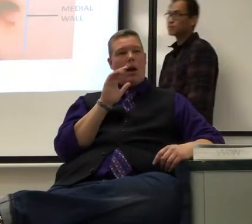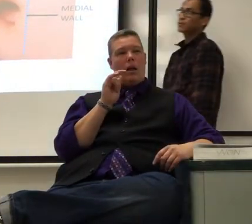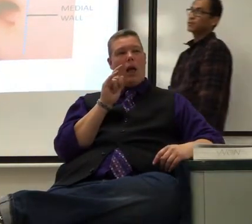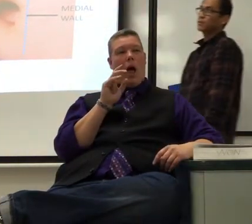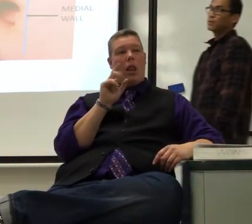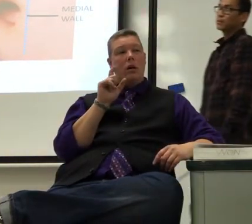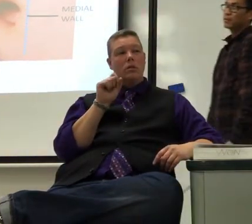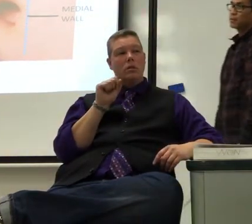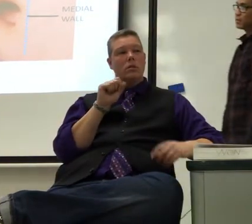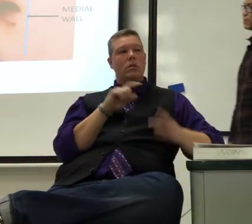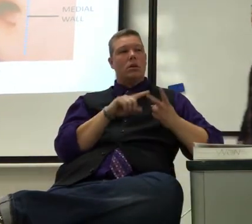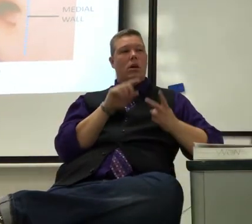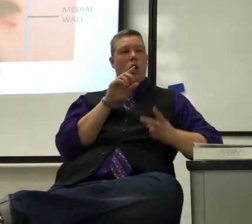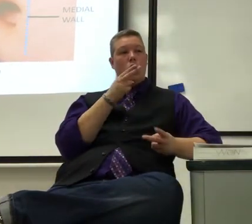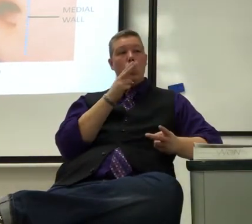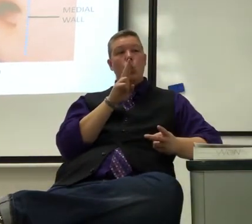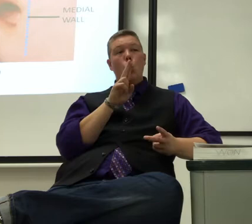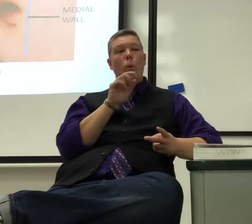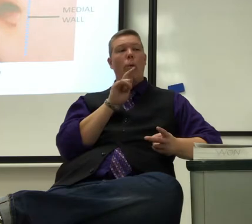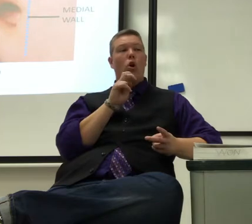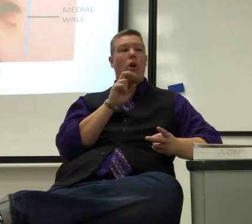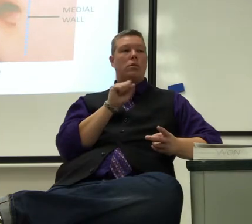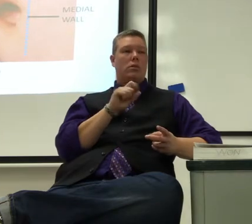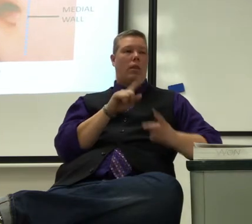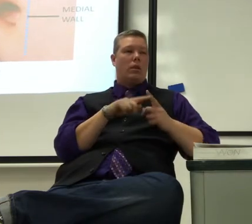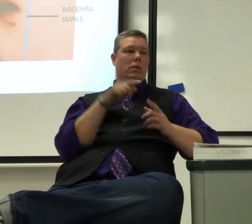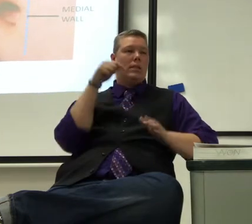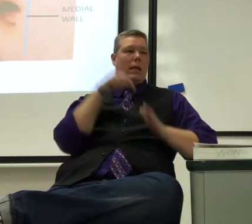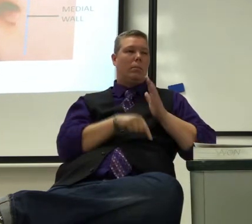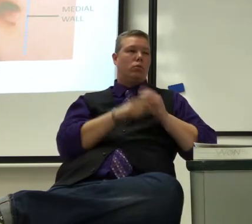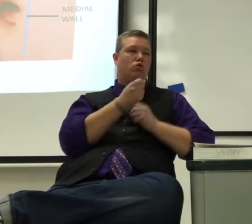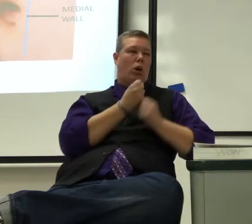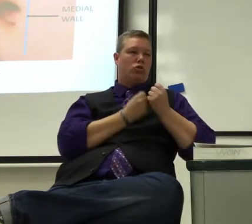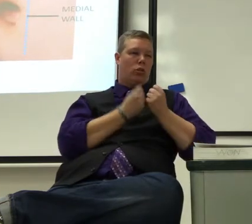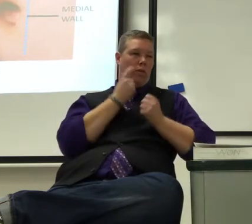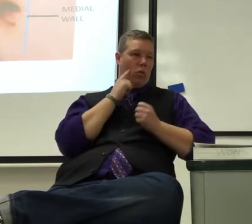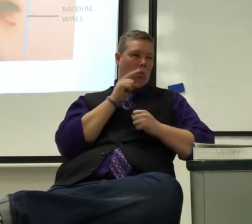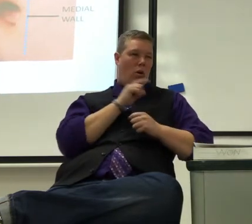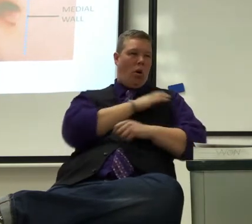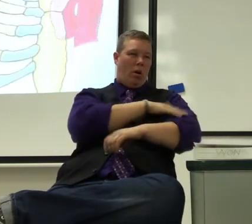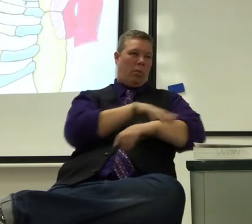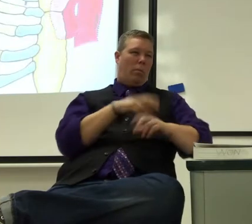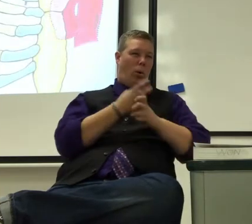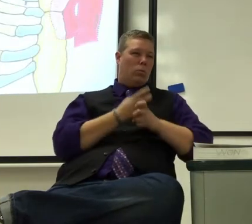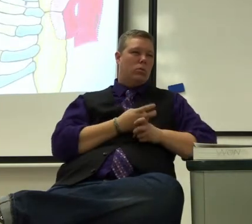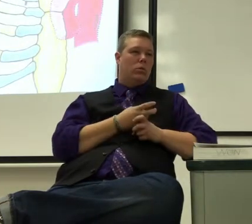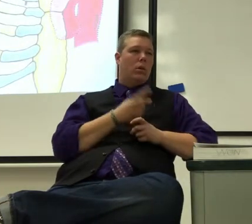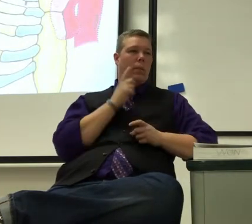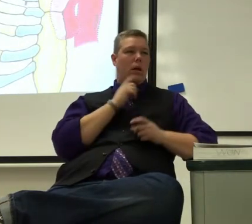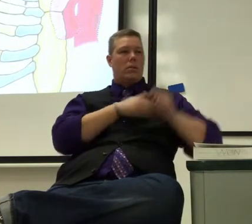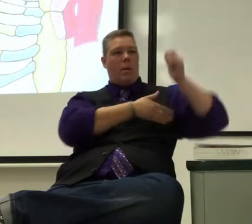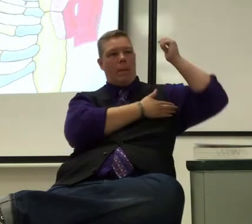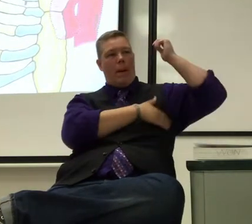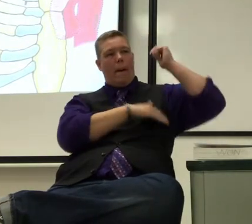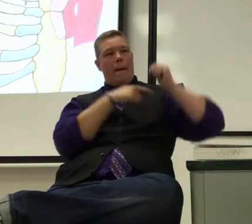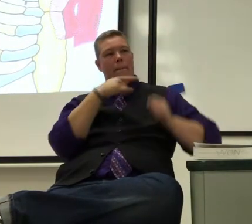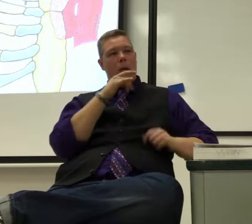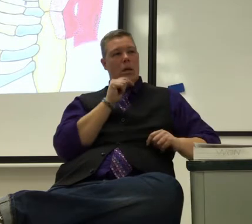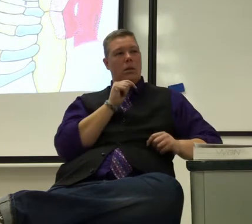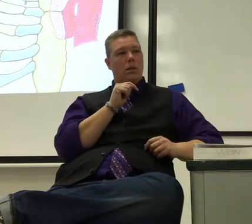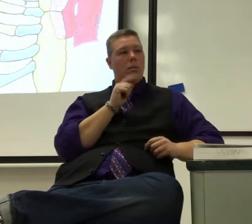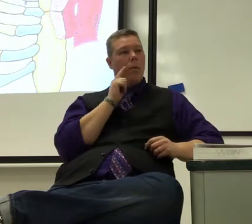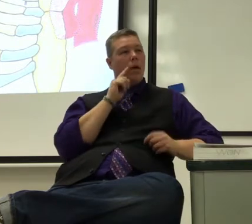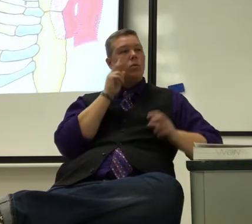humerus, deep structures of the arm. That's the armpit. Now, when you study the axillary region, it helps to